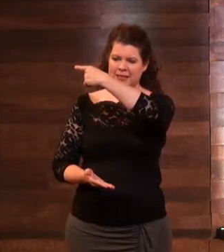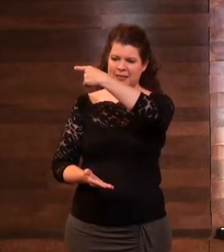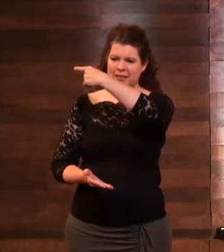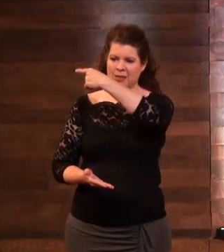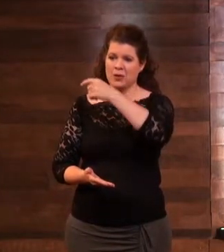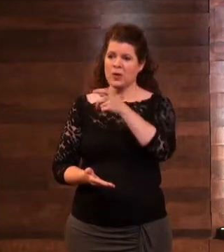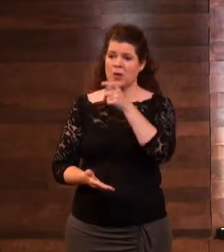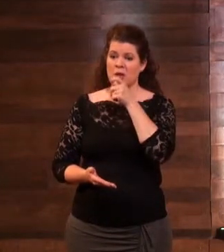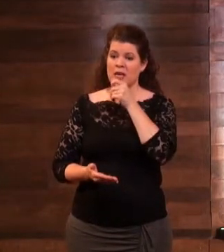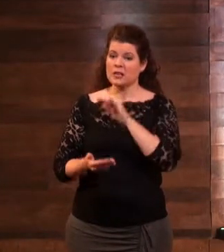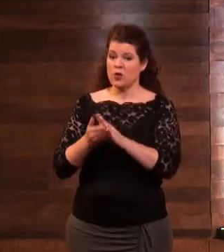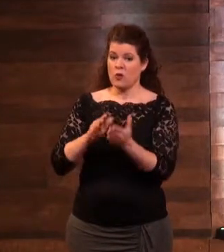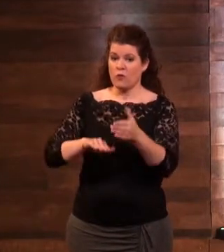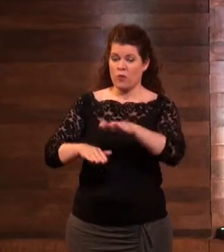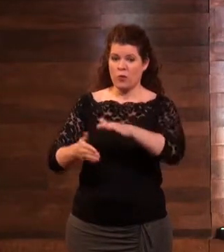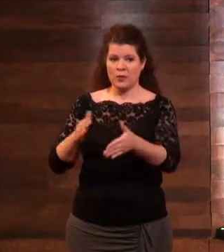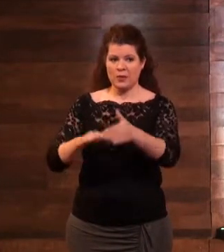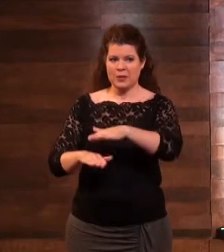towels?